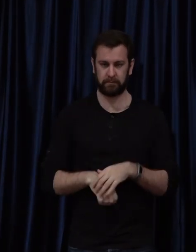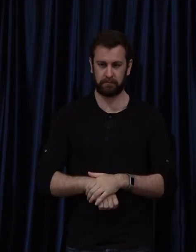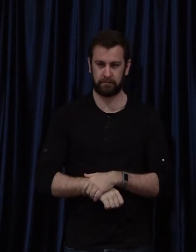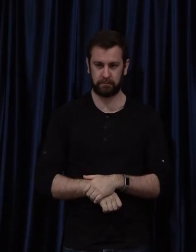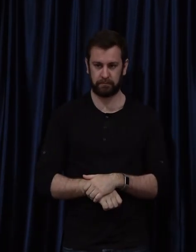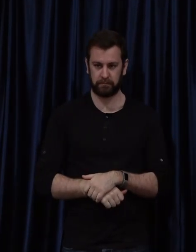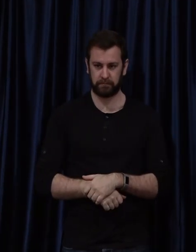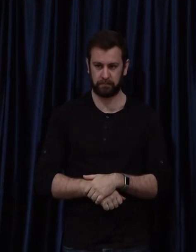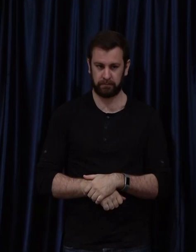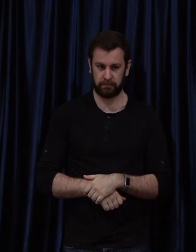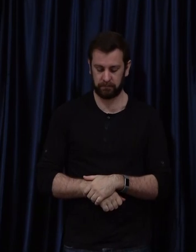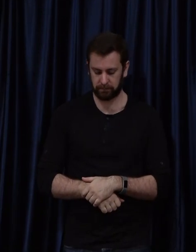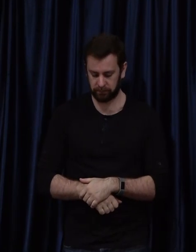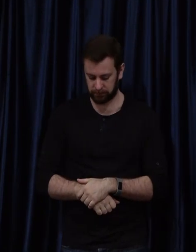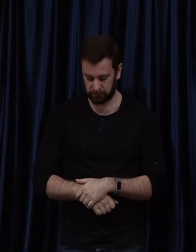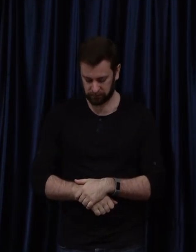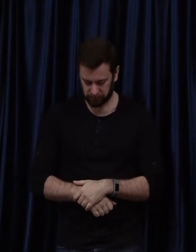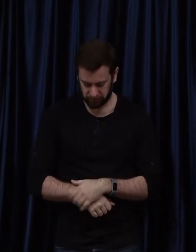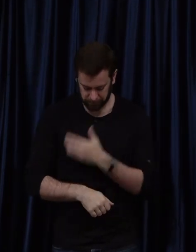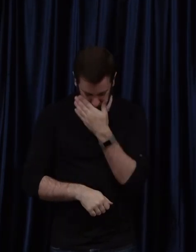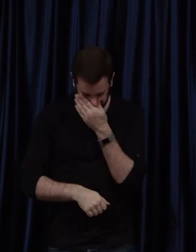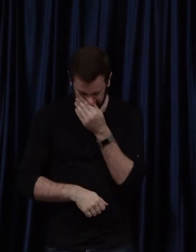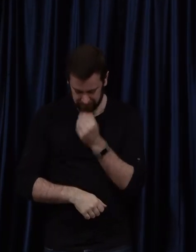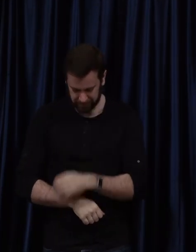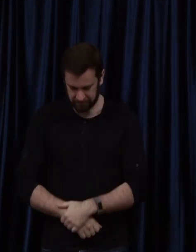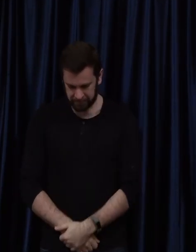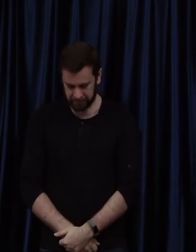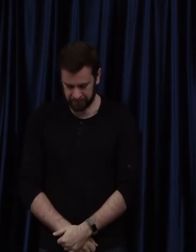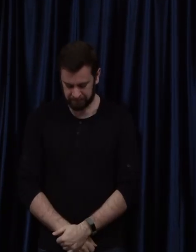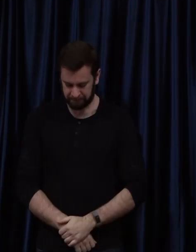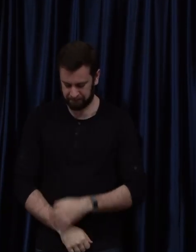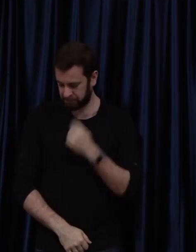wa ashabihi ajma'in walhamdulillahi rabbil alameen.